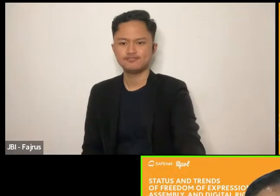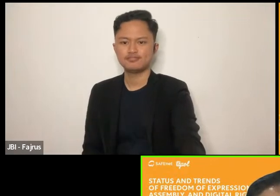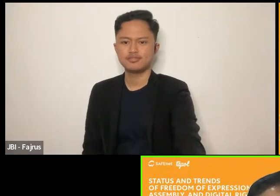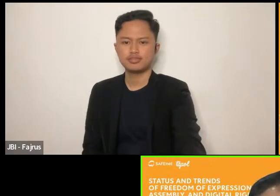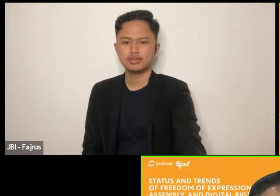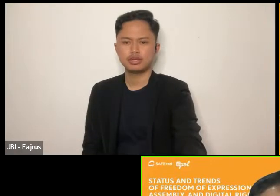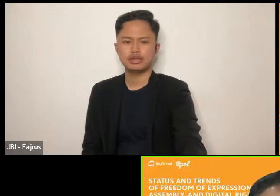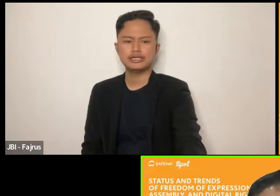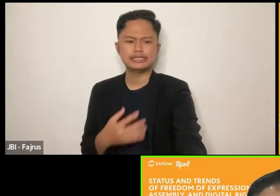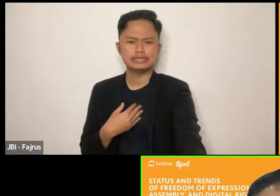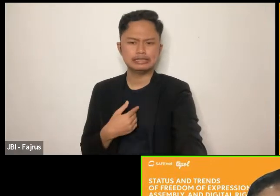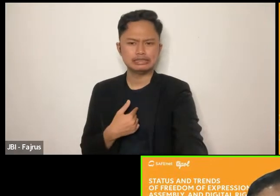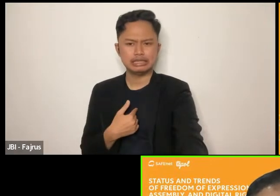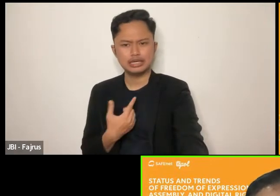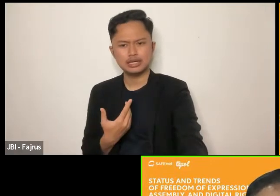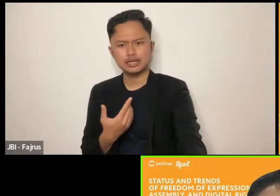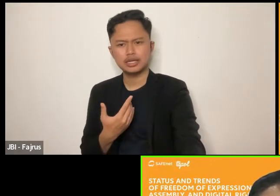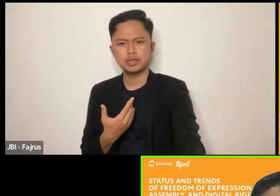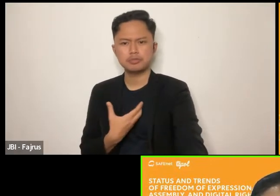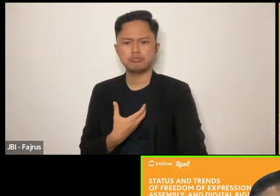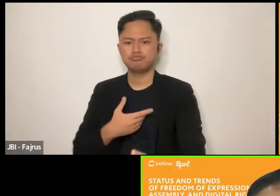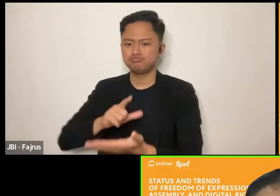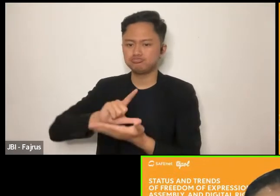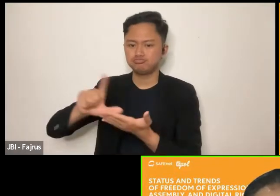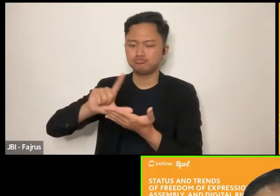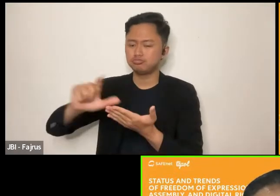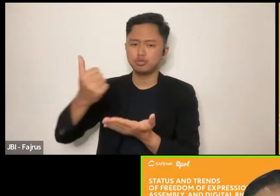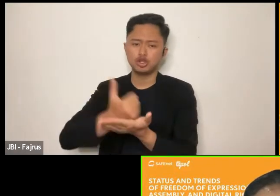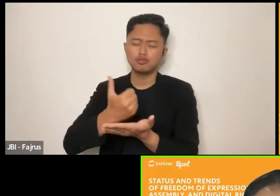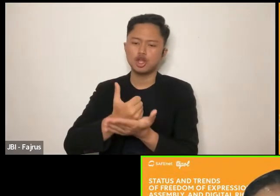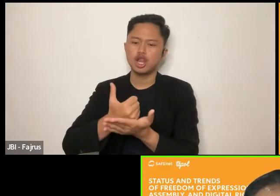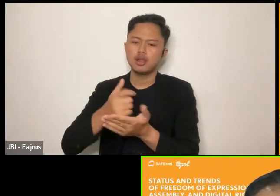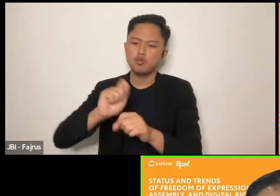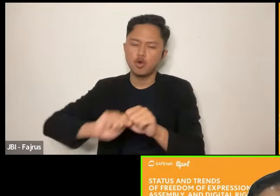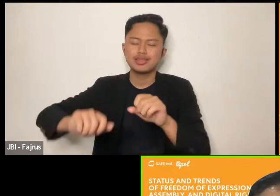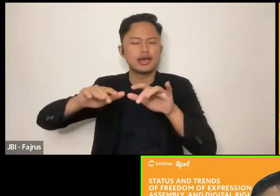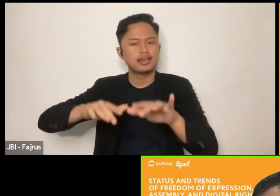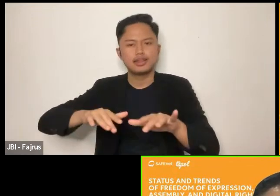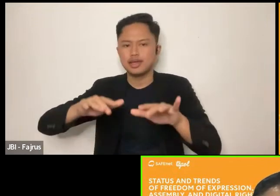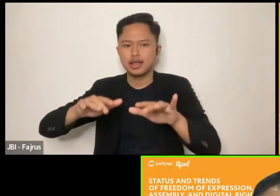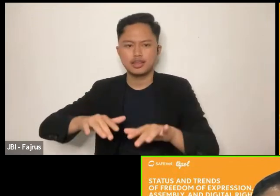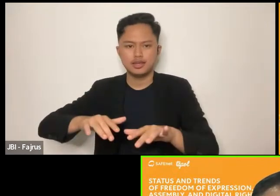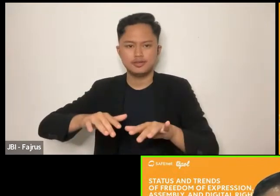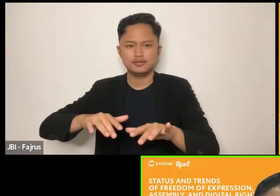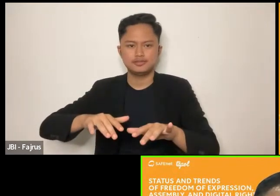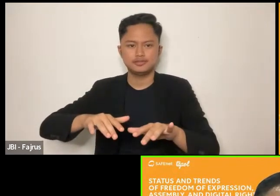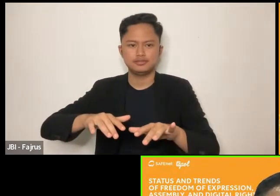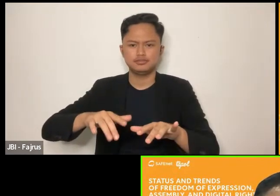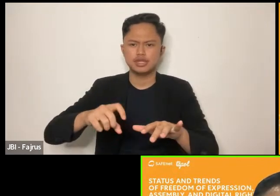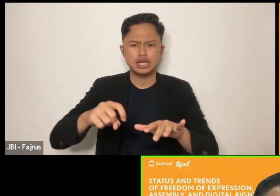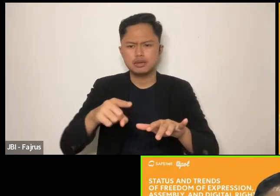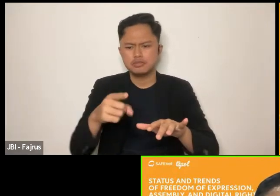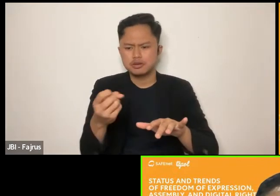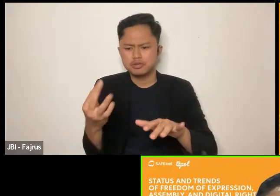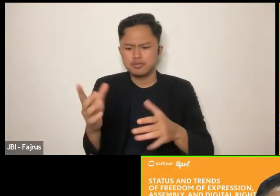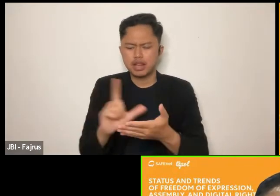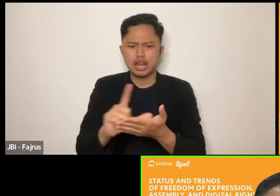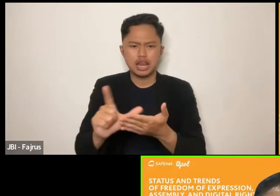I read these two reports very carefully, even though SafeNet's report